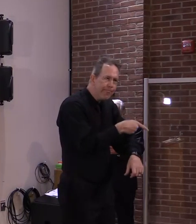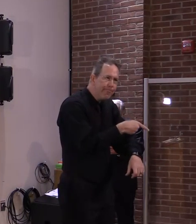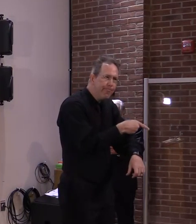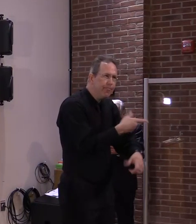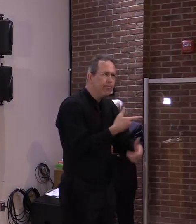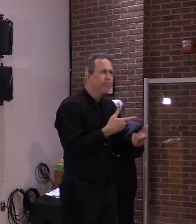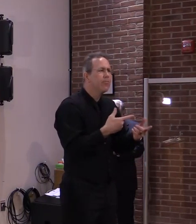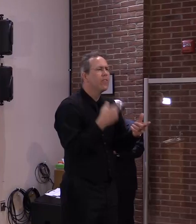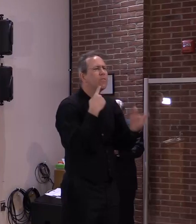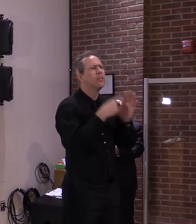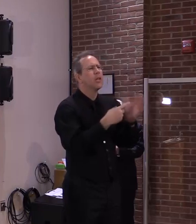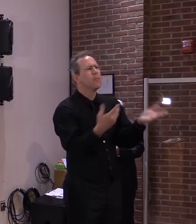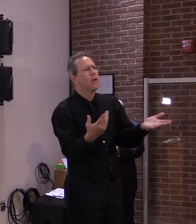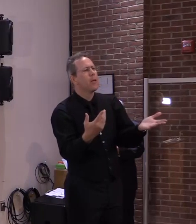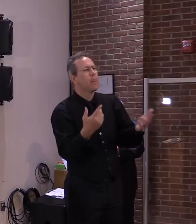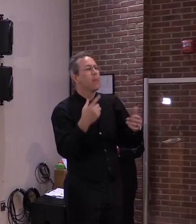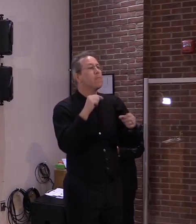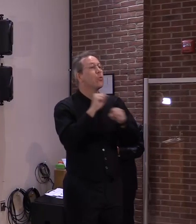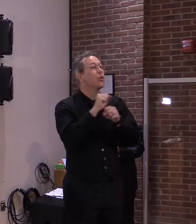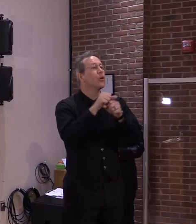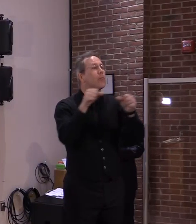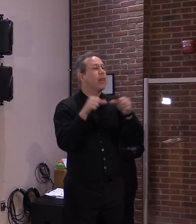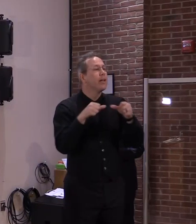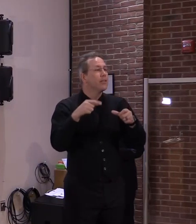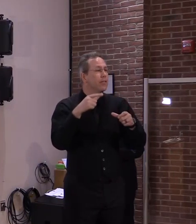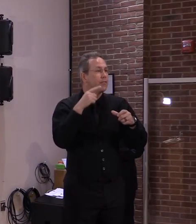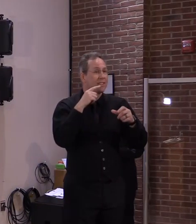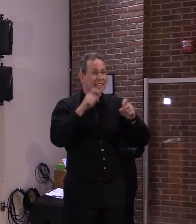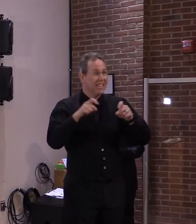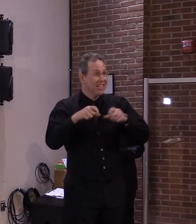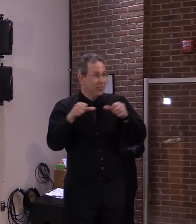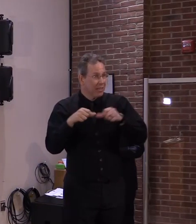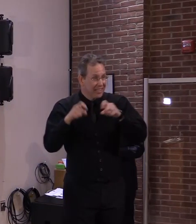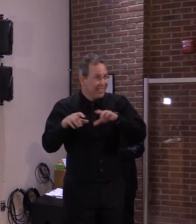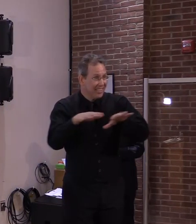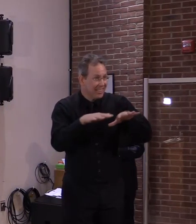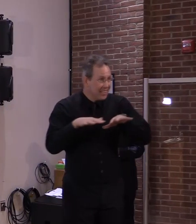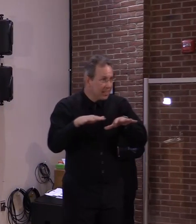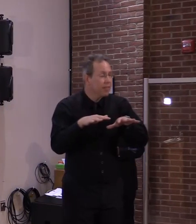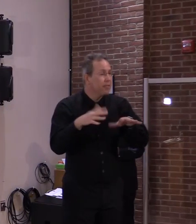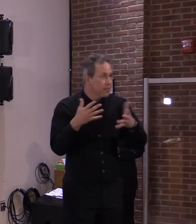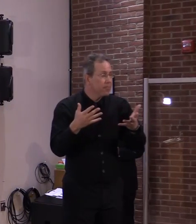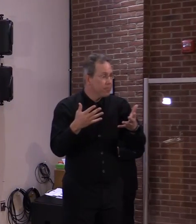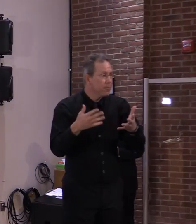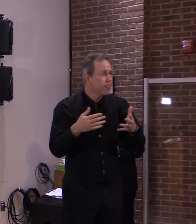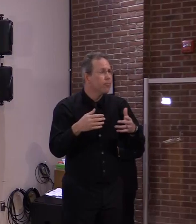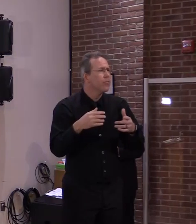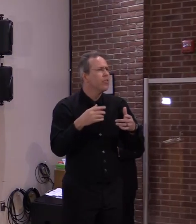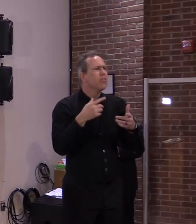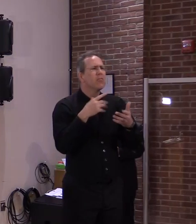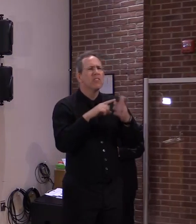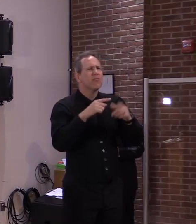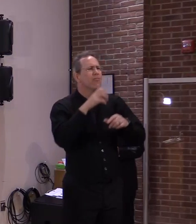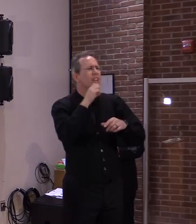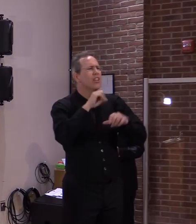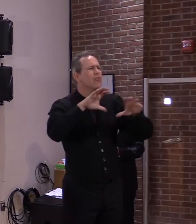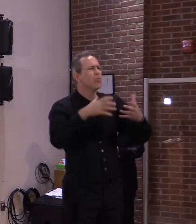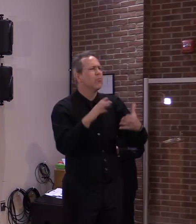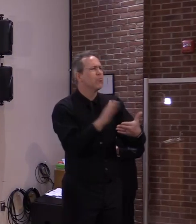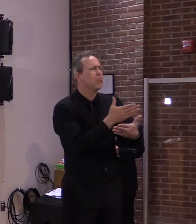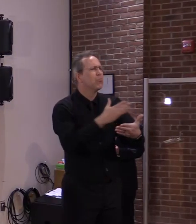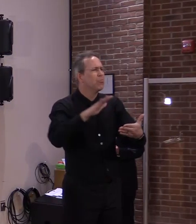are having routine surveillance testing done, and they have a heterogeneity of people of different ages and different